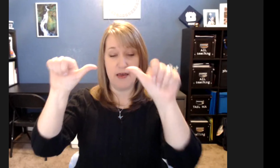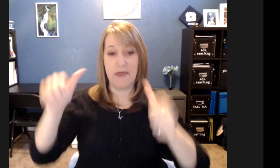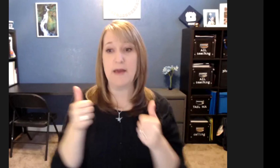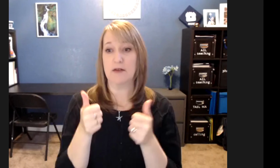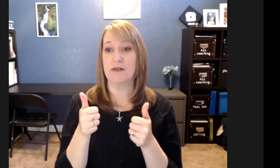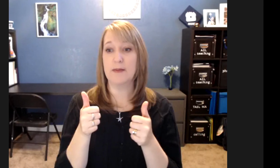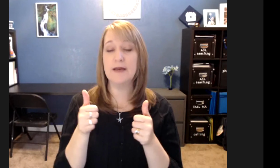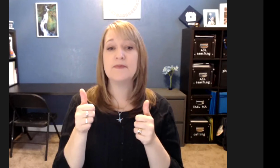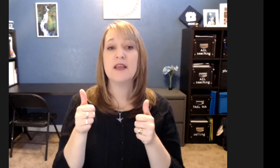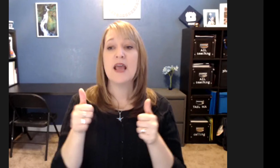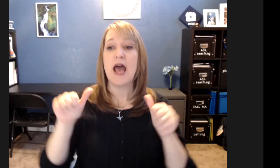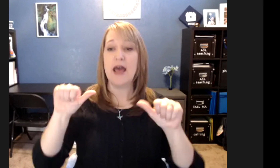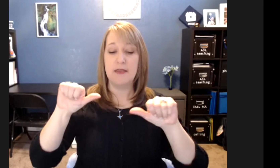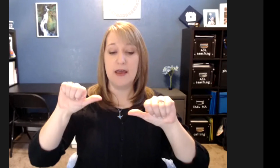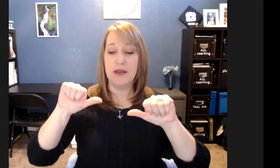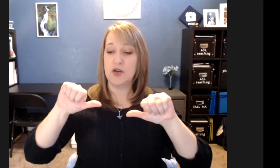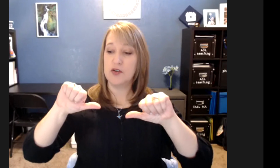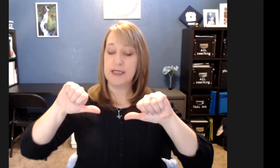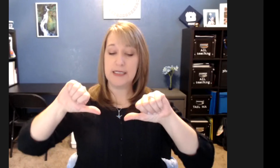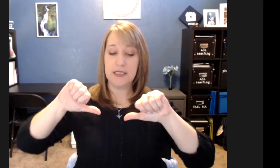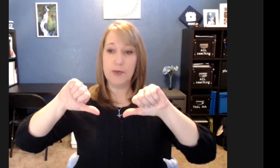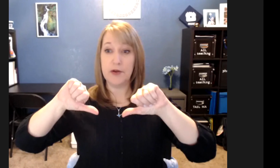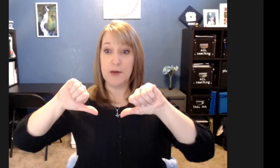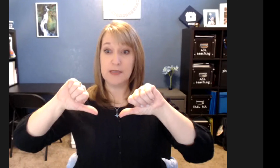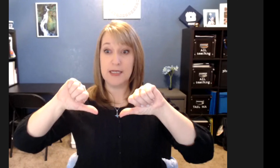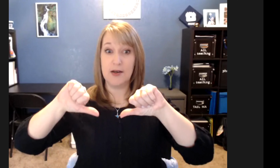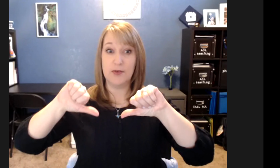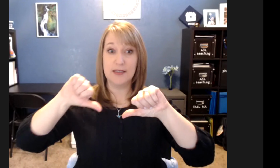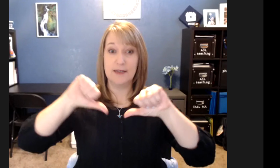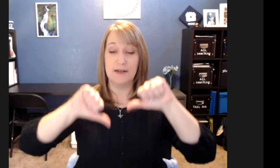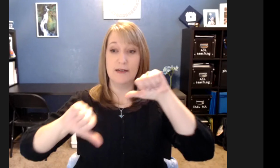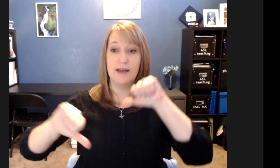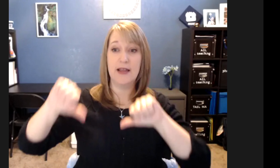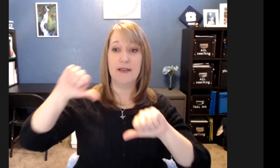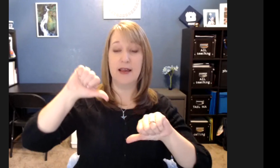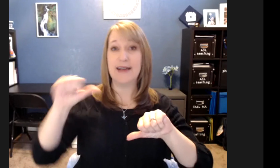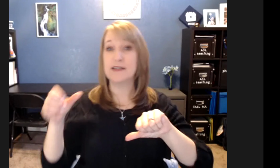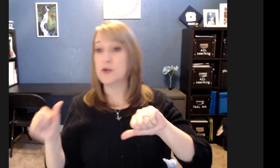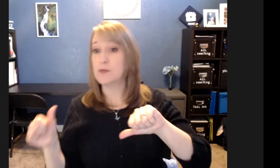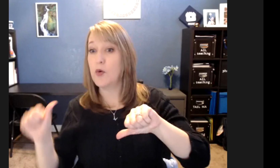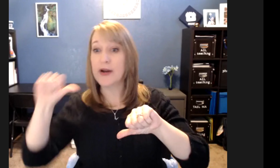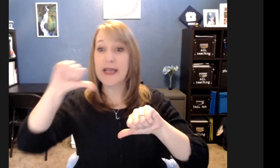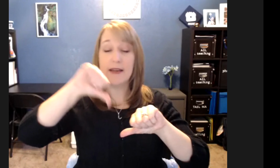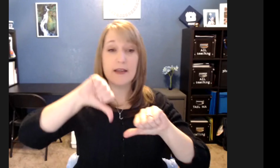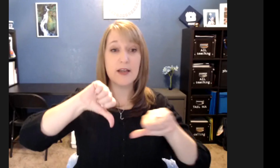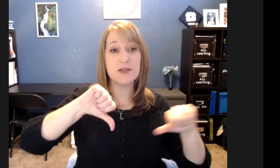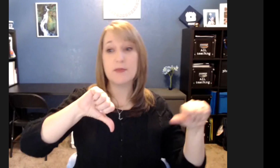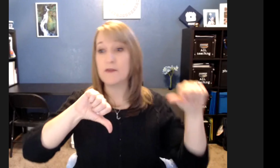that thumb out a little bit. And then you're going to tip your thumbs down a little. And then as if you're pouring in, something from